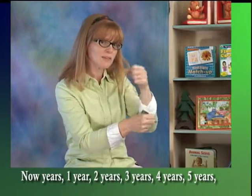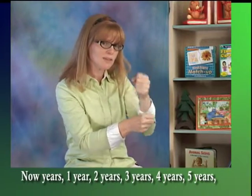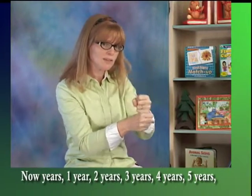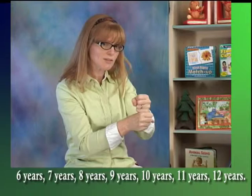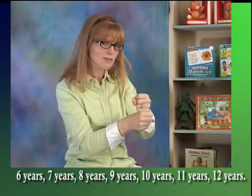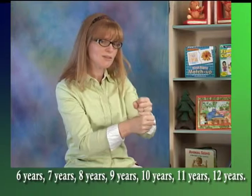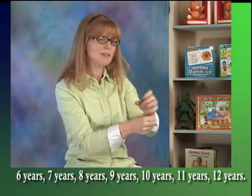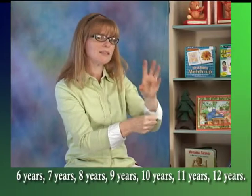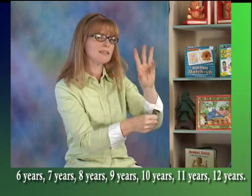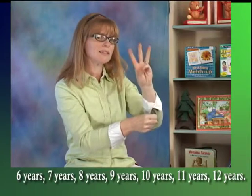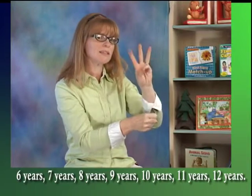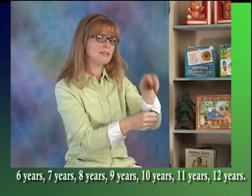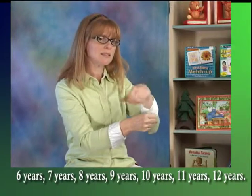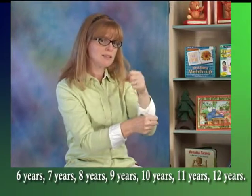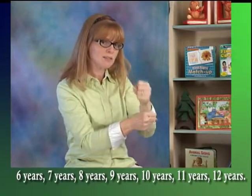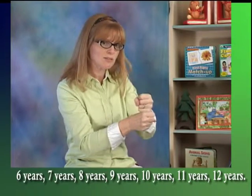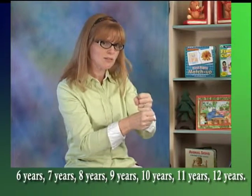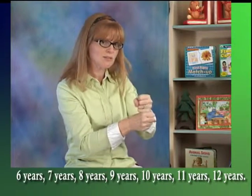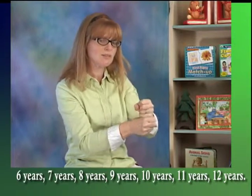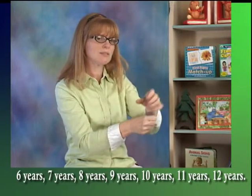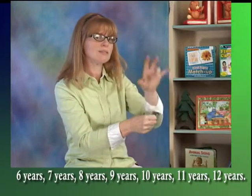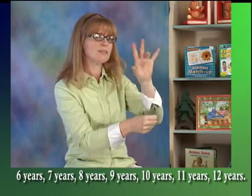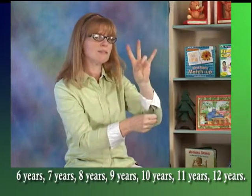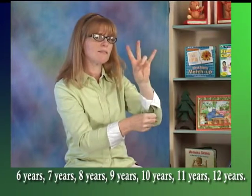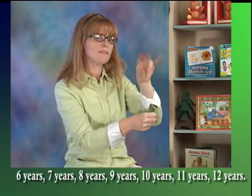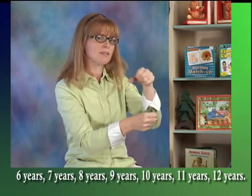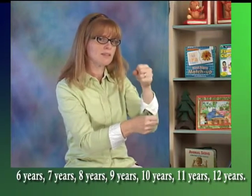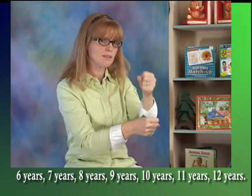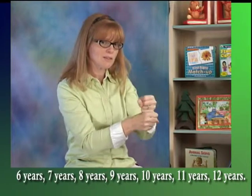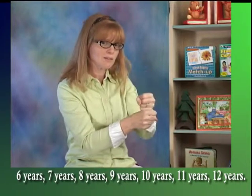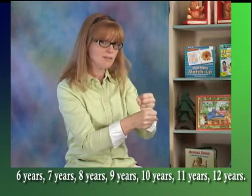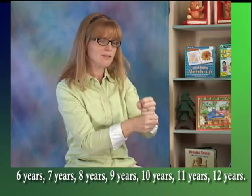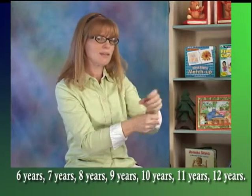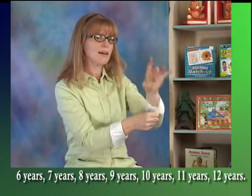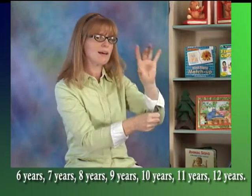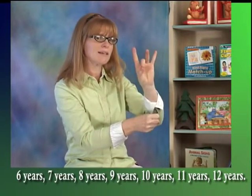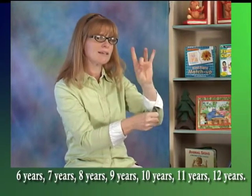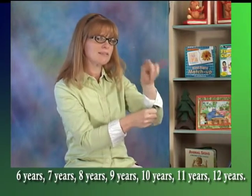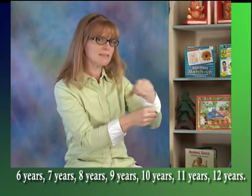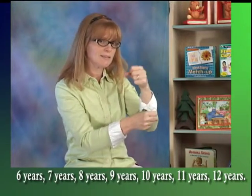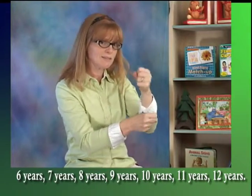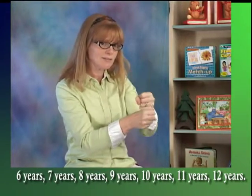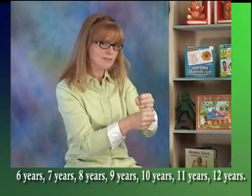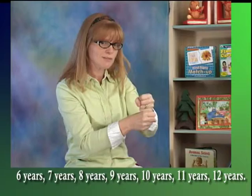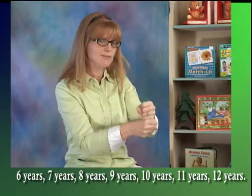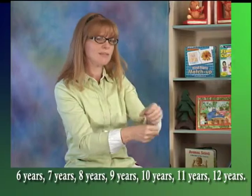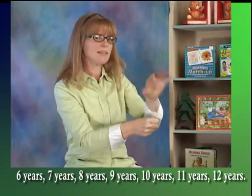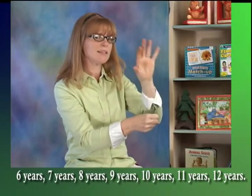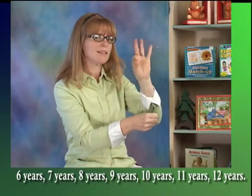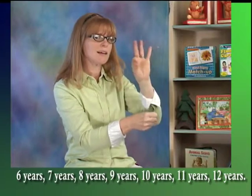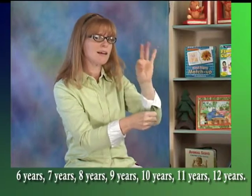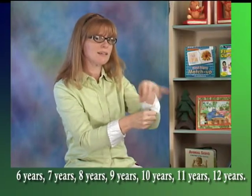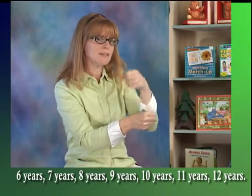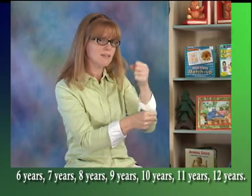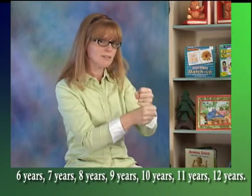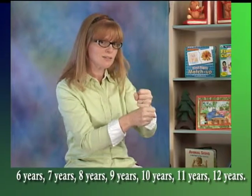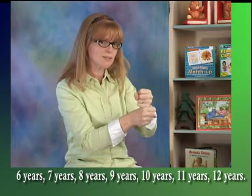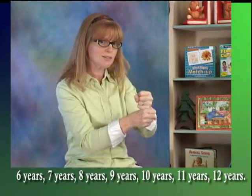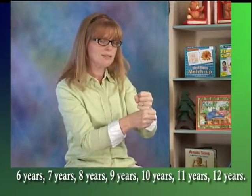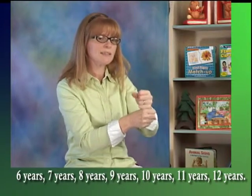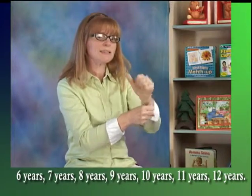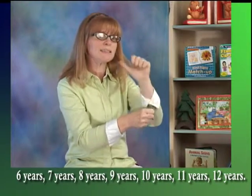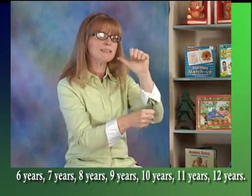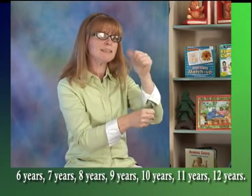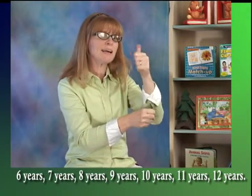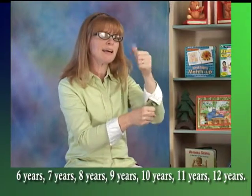years, 5 years, 6 years, 7 years, 8 years,